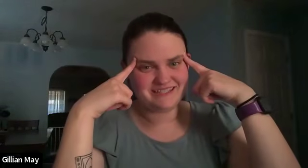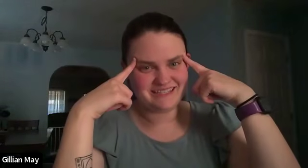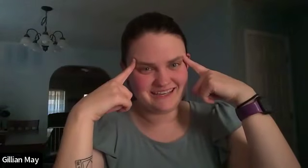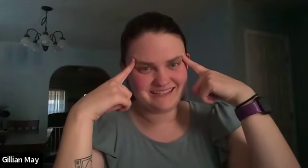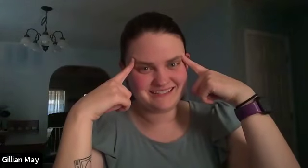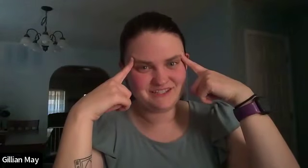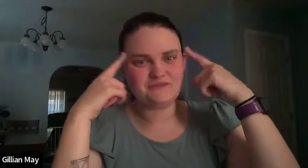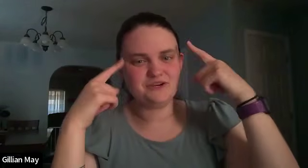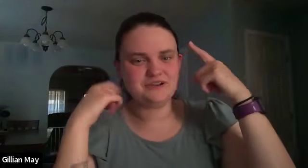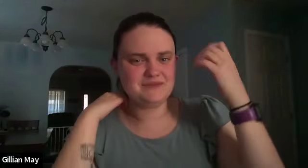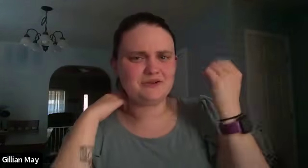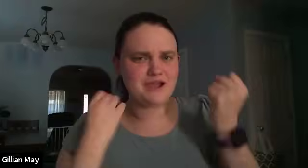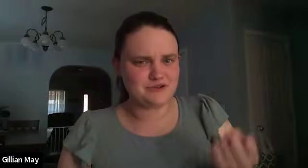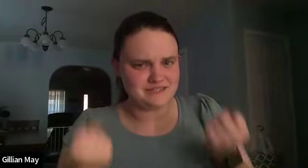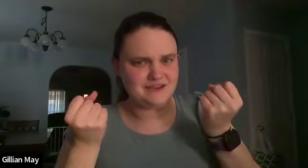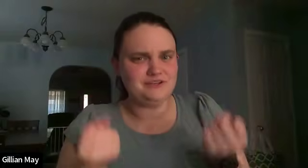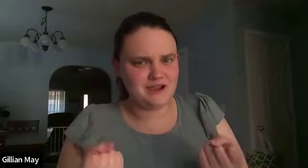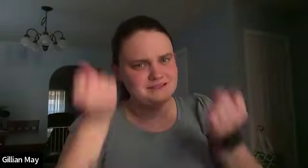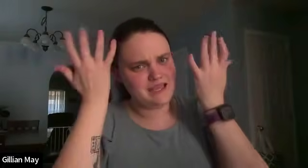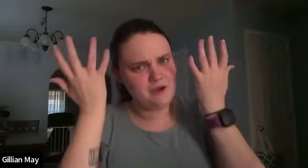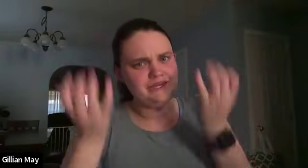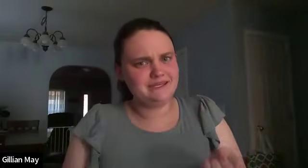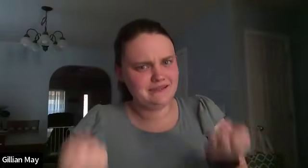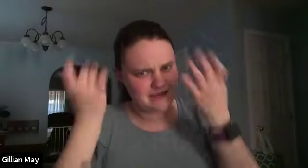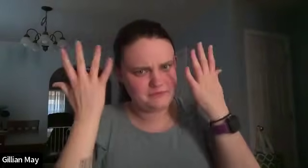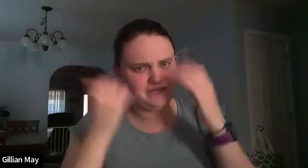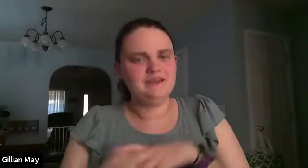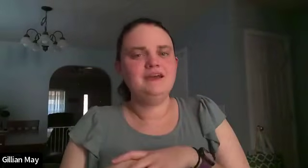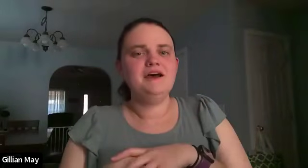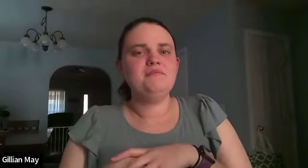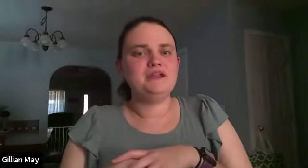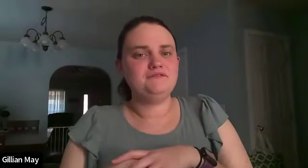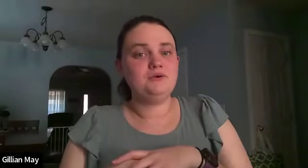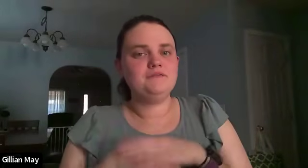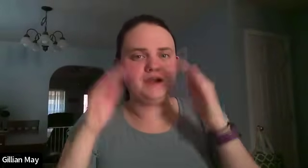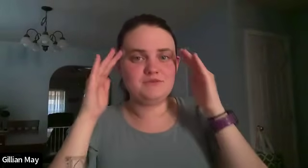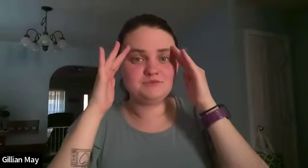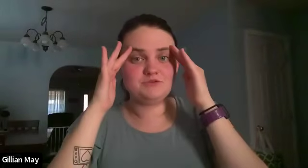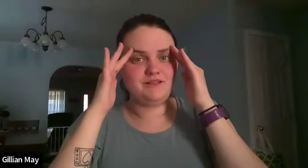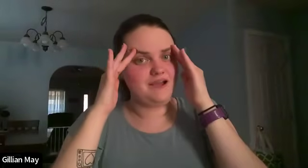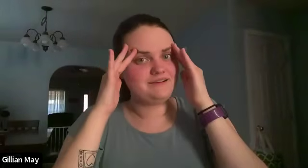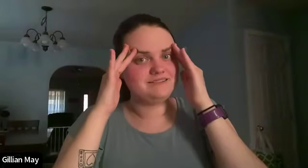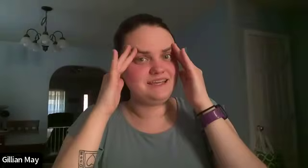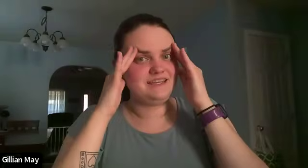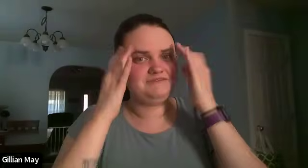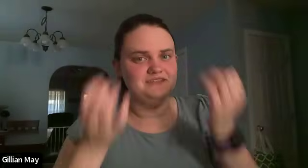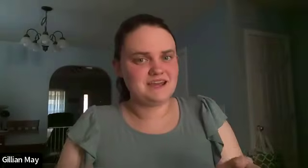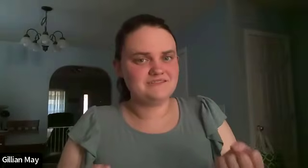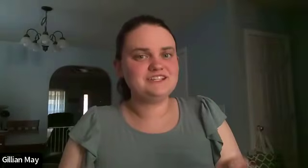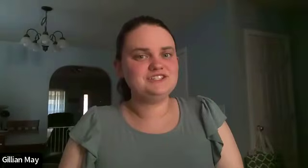it says. So if you're keeping your eyebrows down, you are asking, how many? How many? But if you have your eyebrows more relaxed and this kind of face,